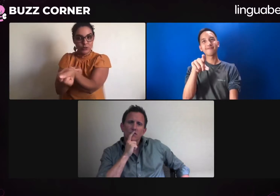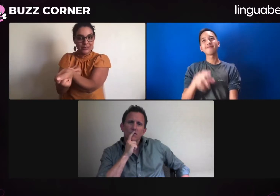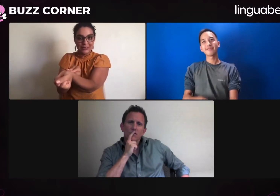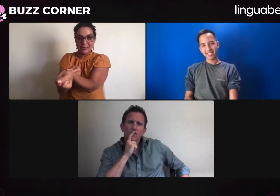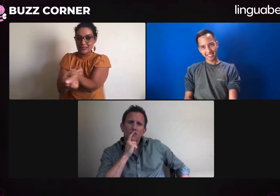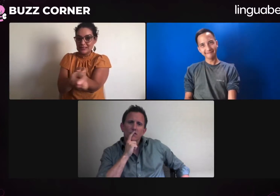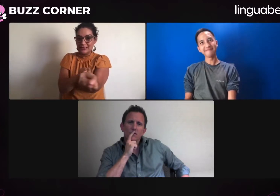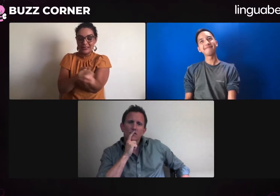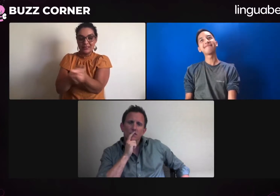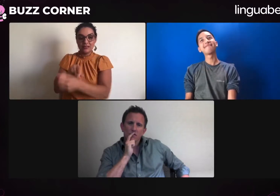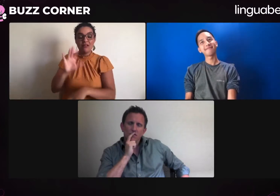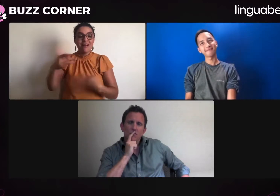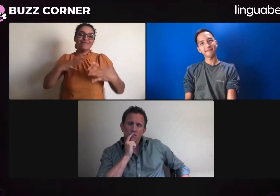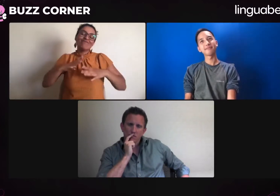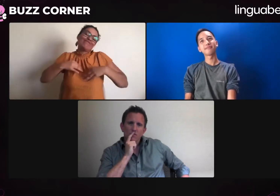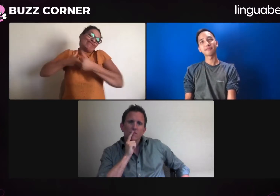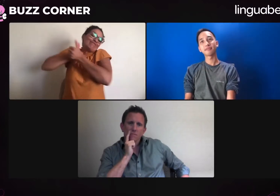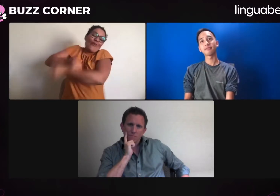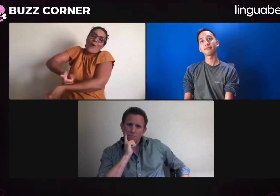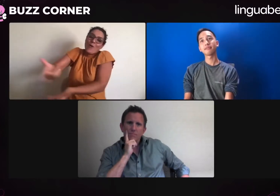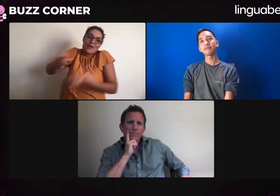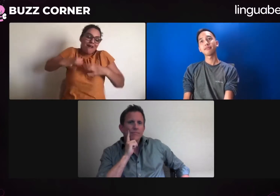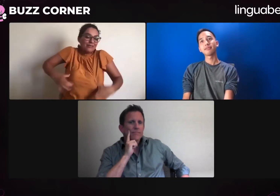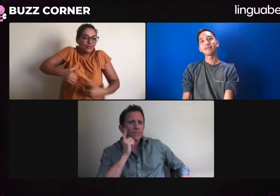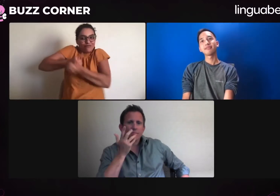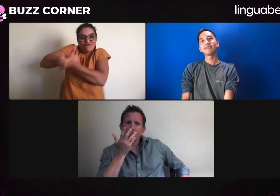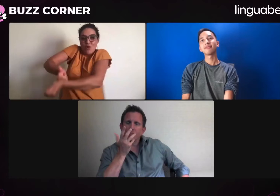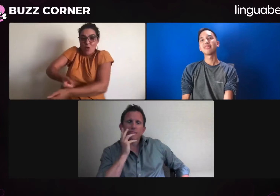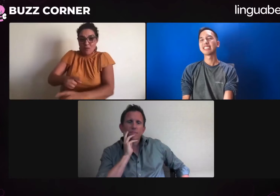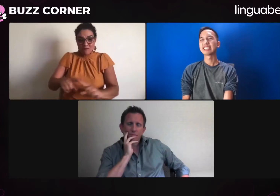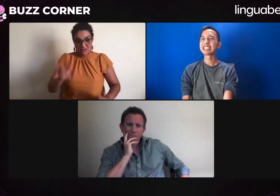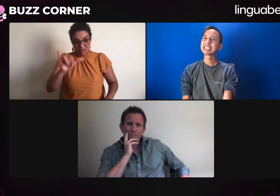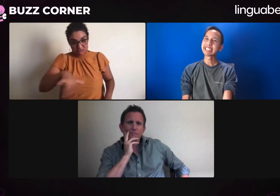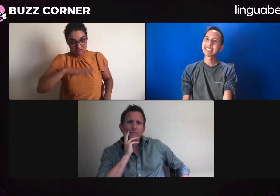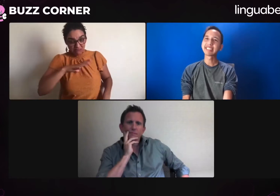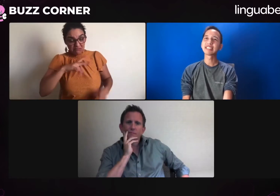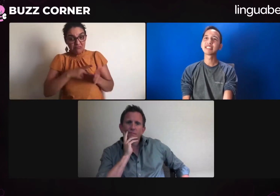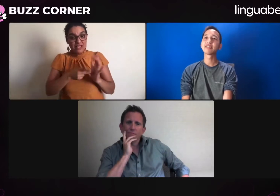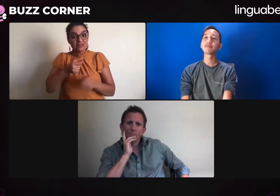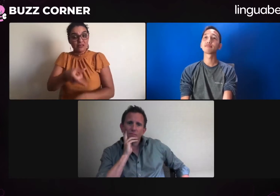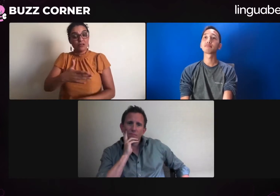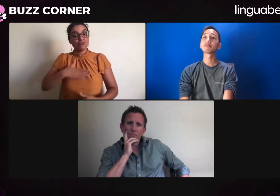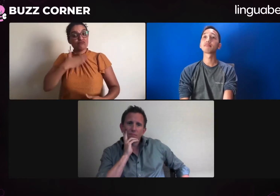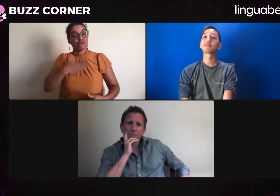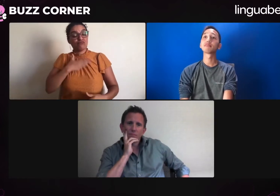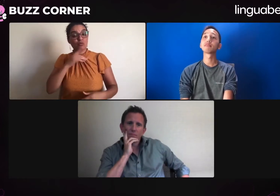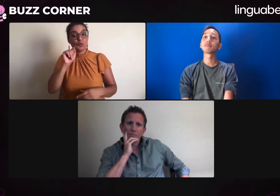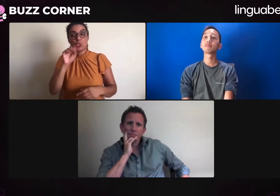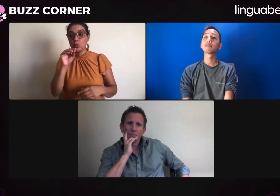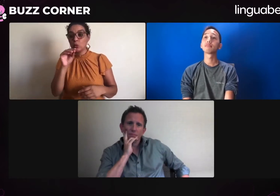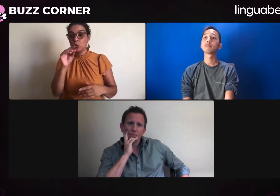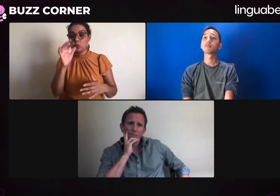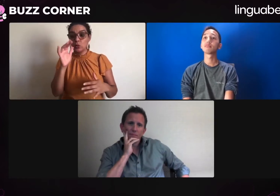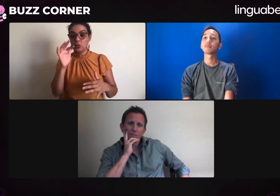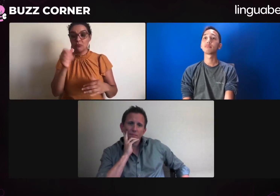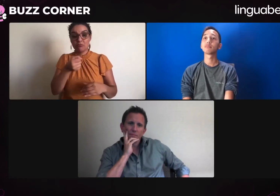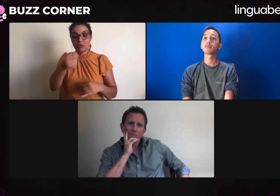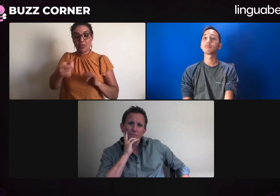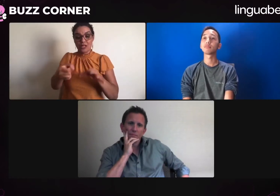an agency on the situation. And you can't just say, oh, I have to follow the customer's request. Is that